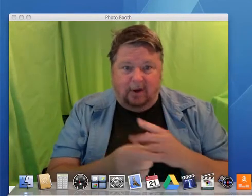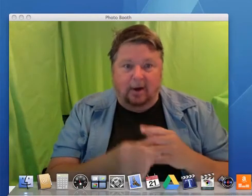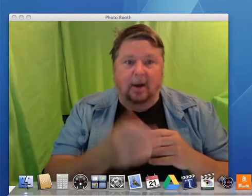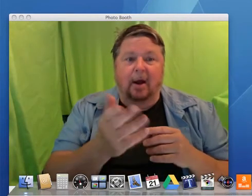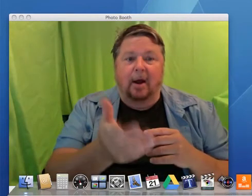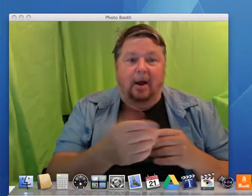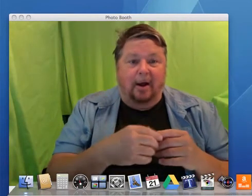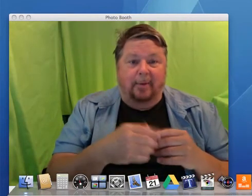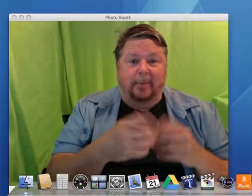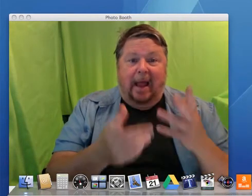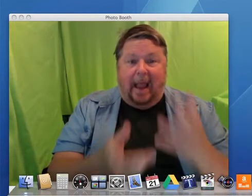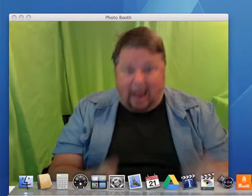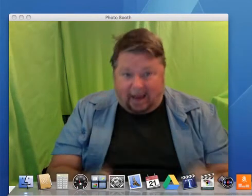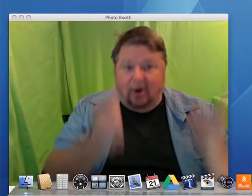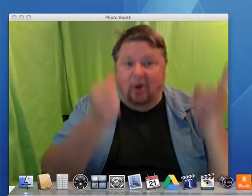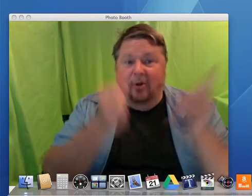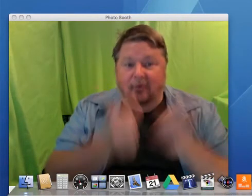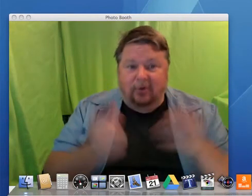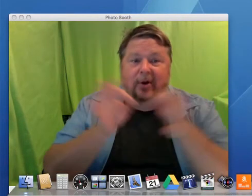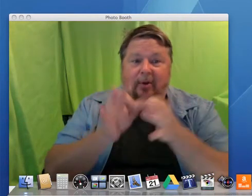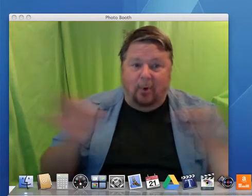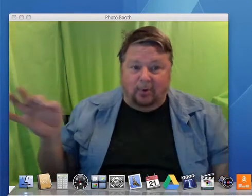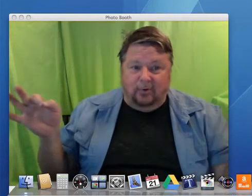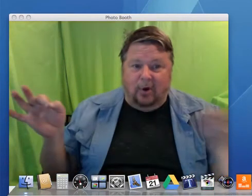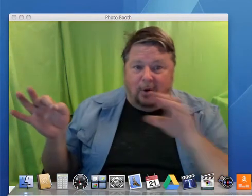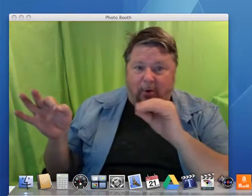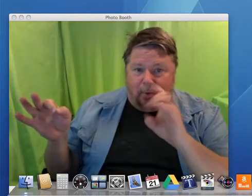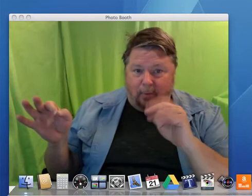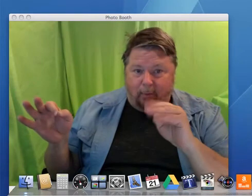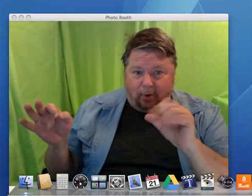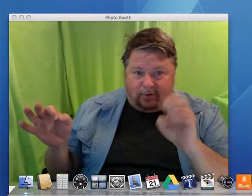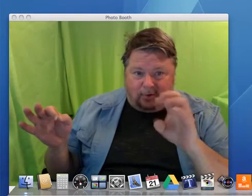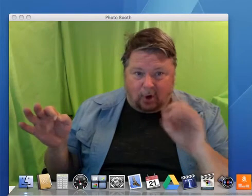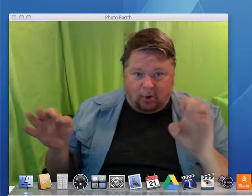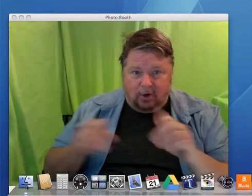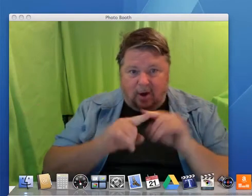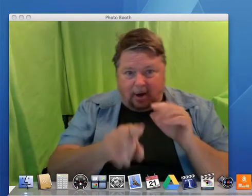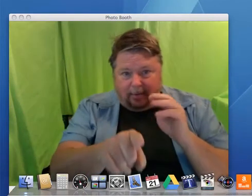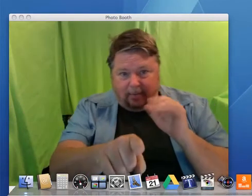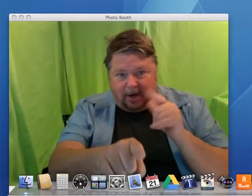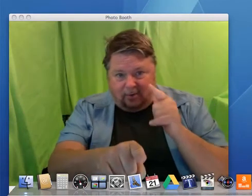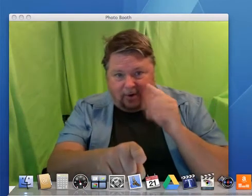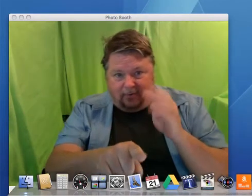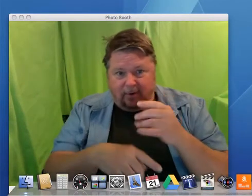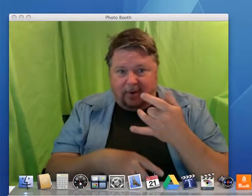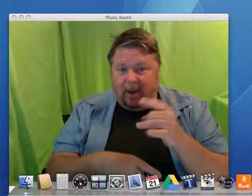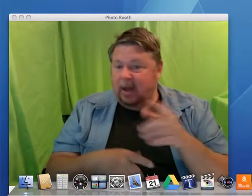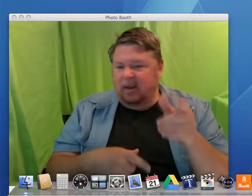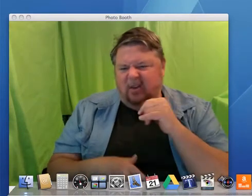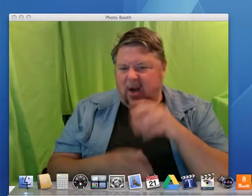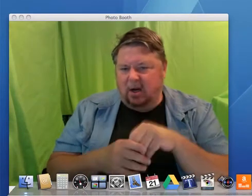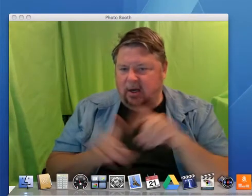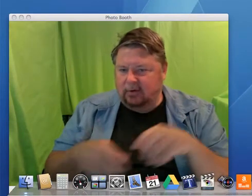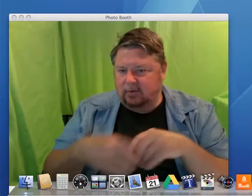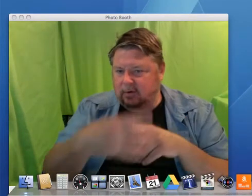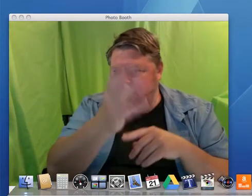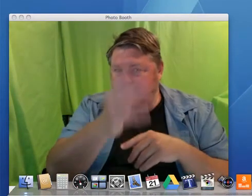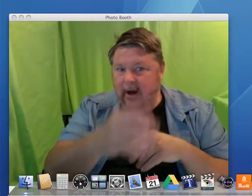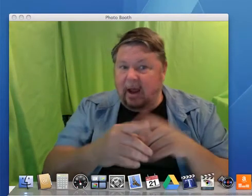fine. And the first Morse code on May 24th. This is not in a